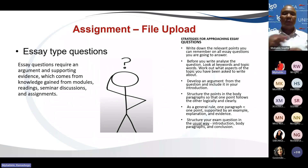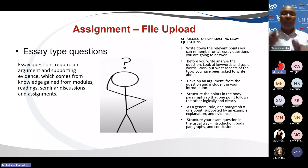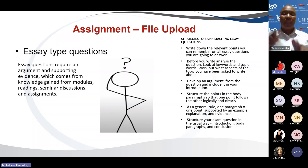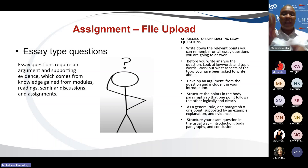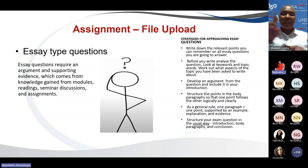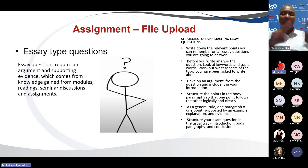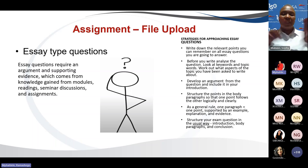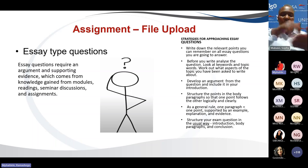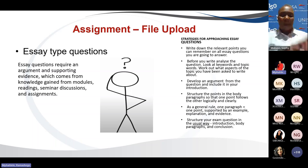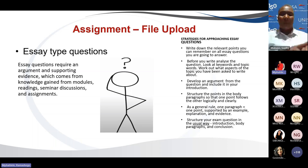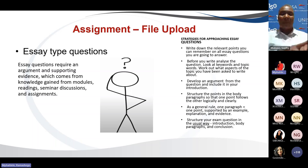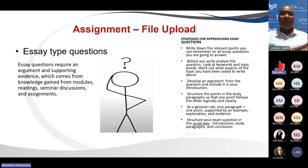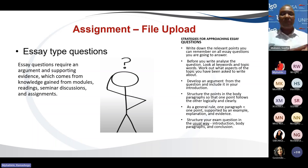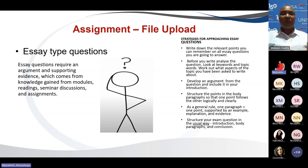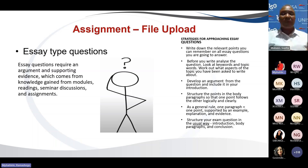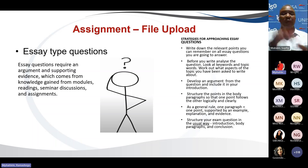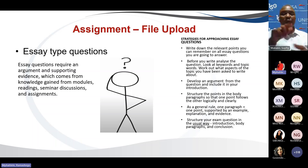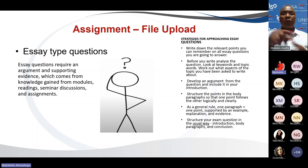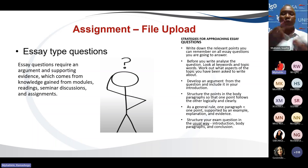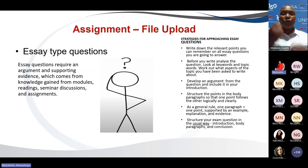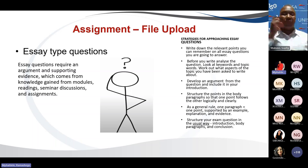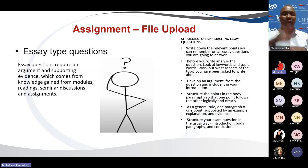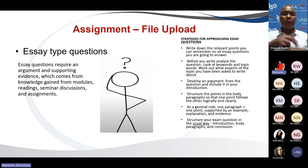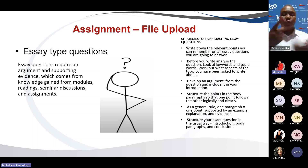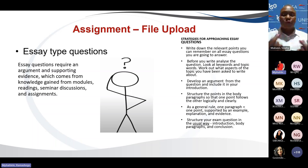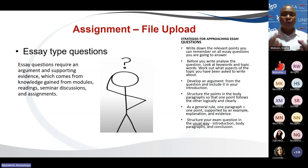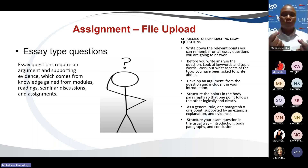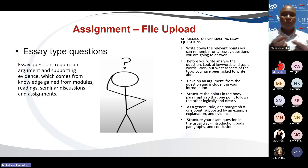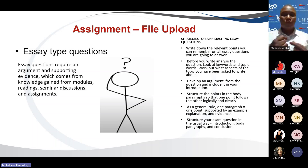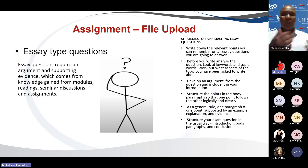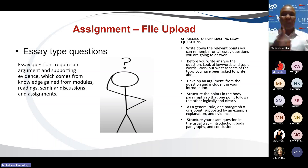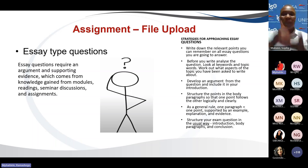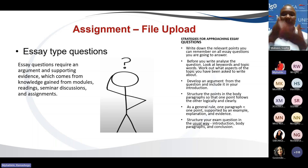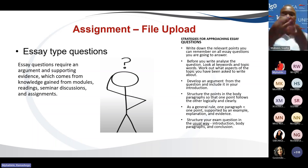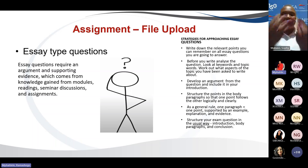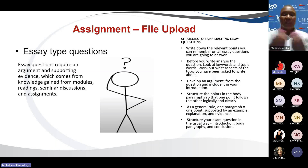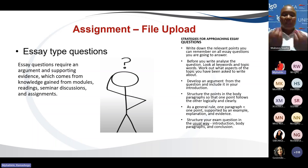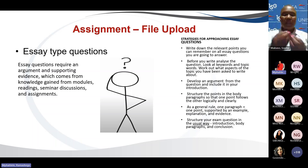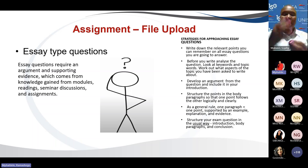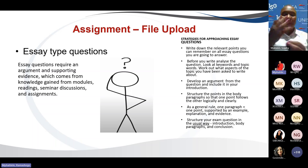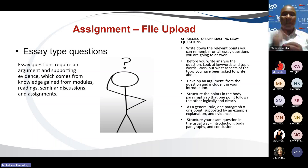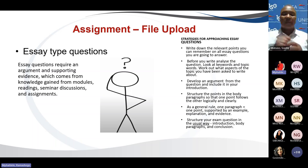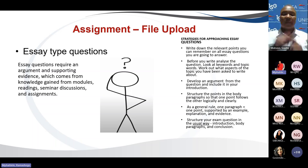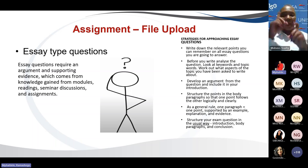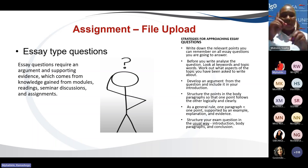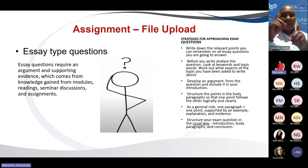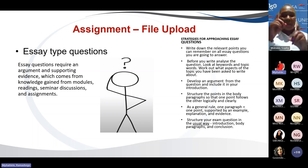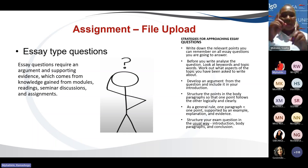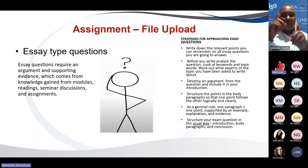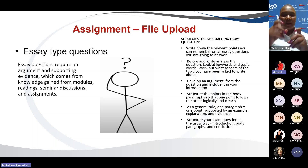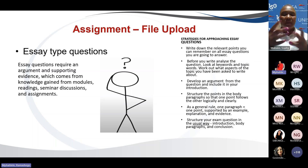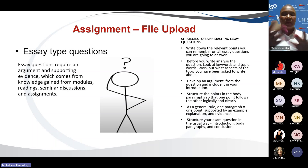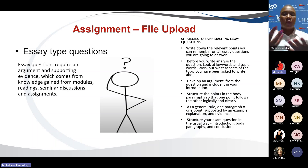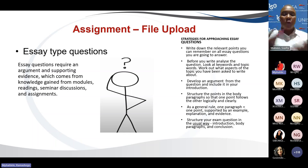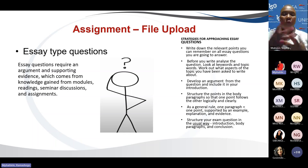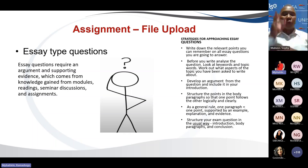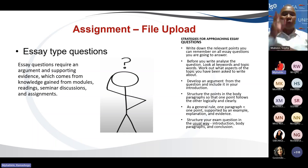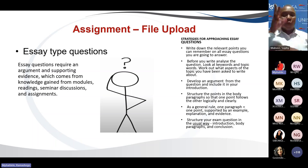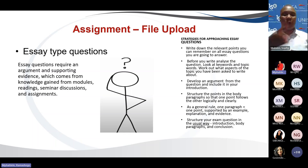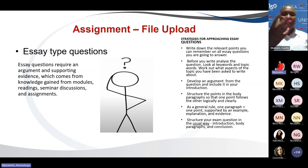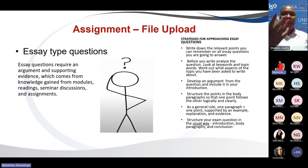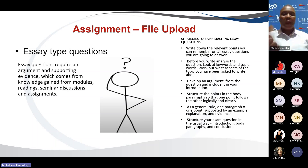Invigilator app. You just require a device that has a camera wherein you are going to have